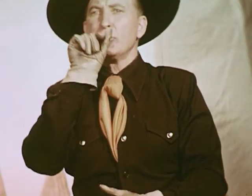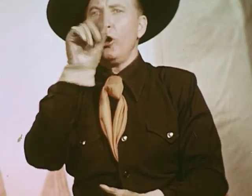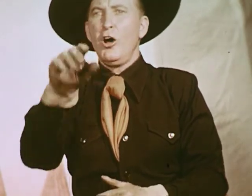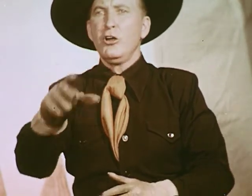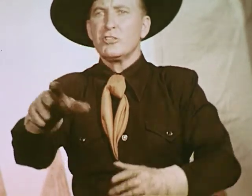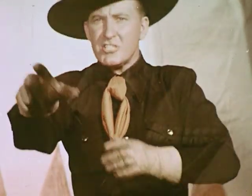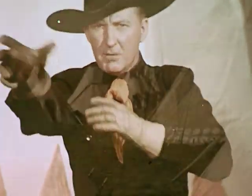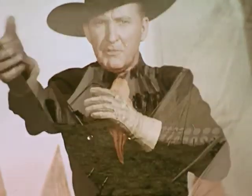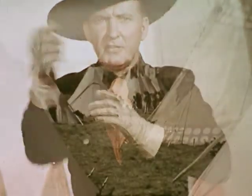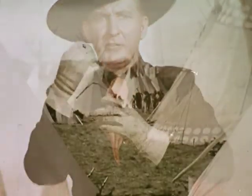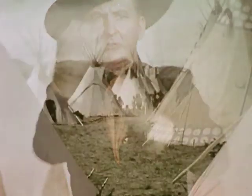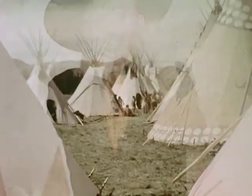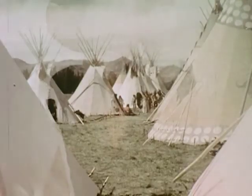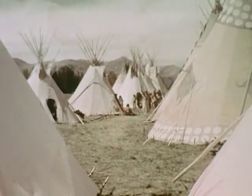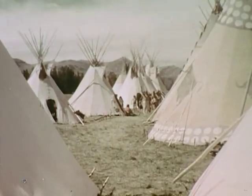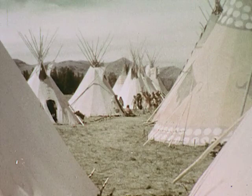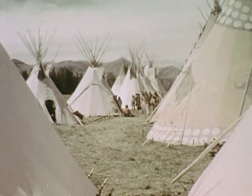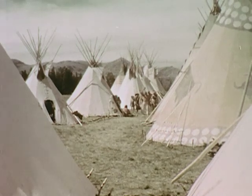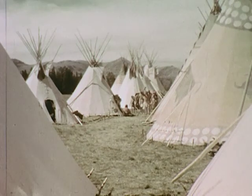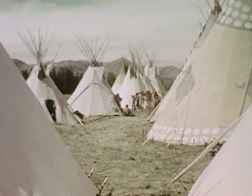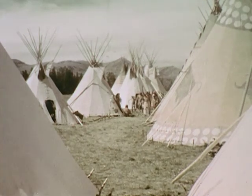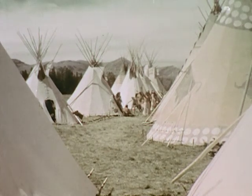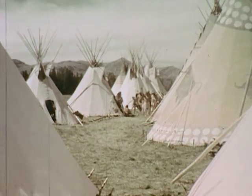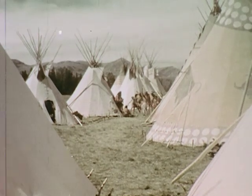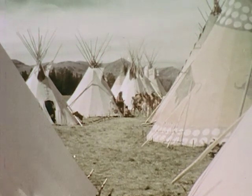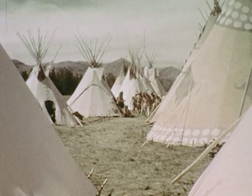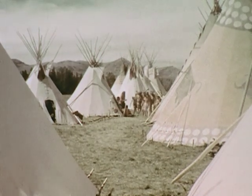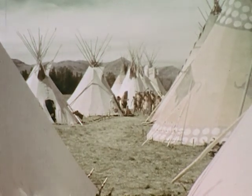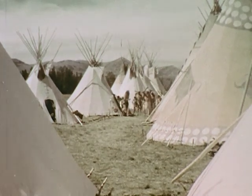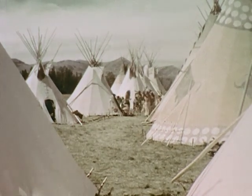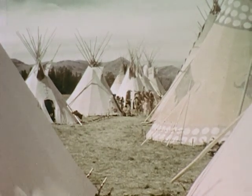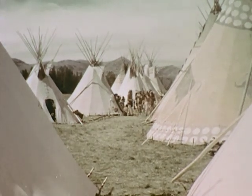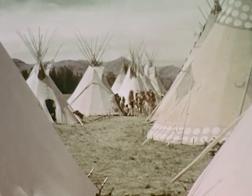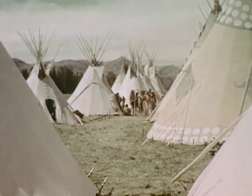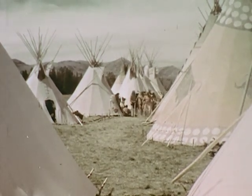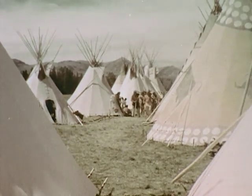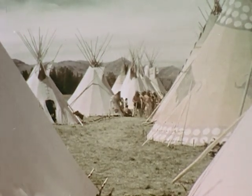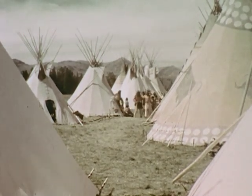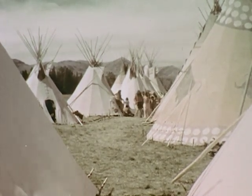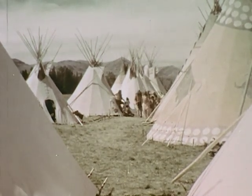men called, summoned into council. Okay, something for the